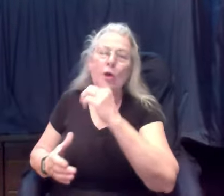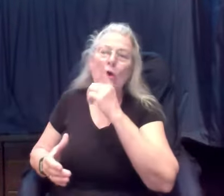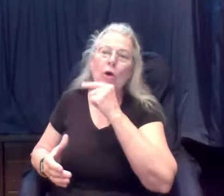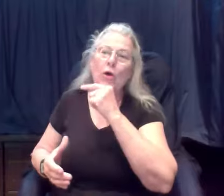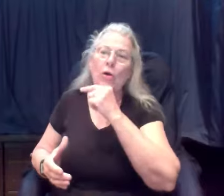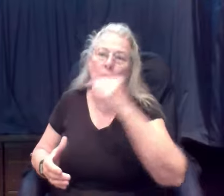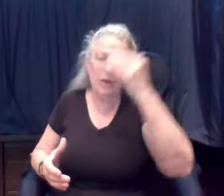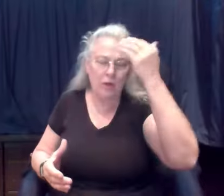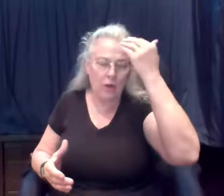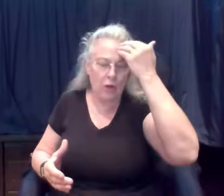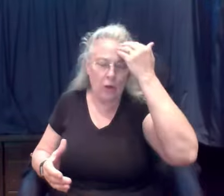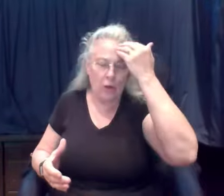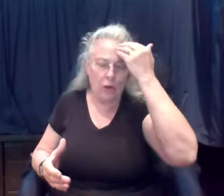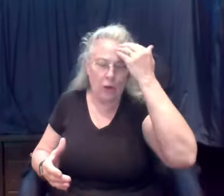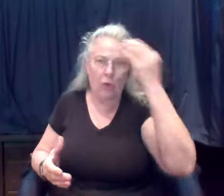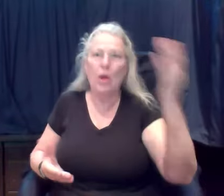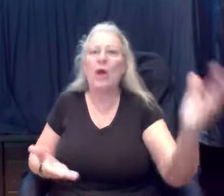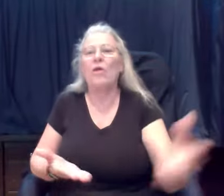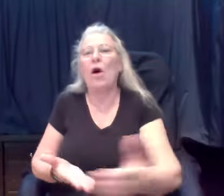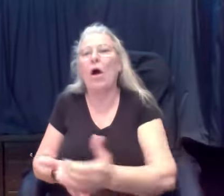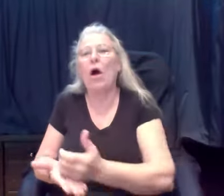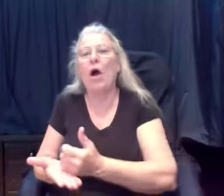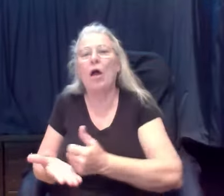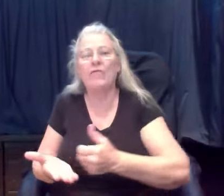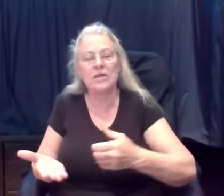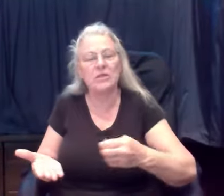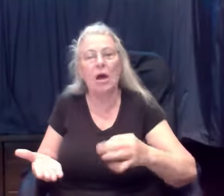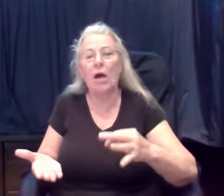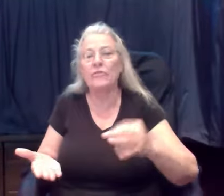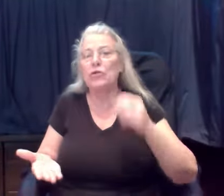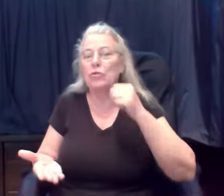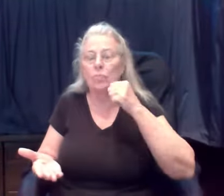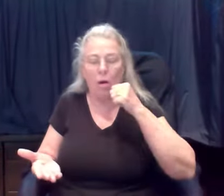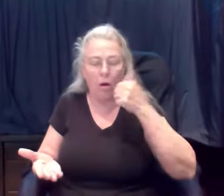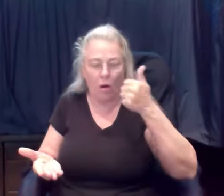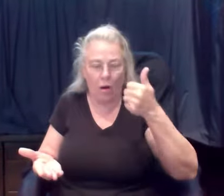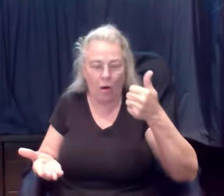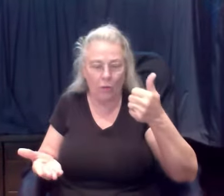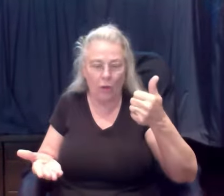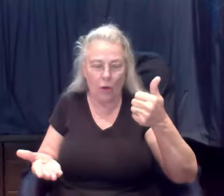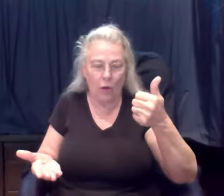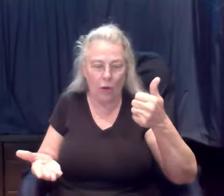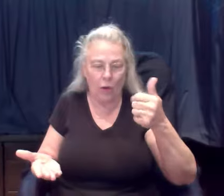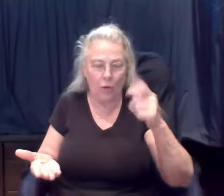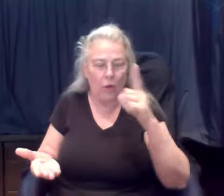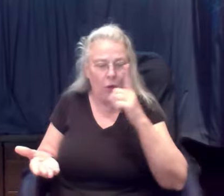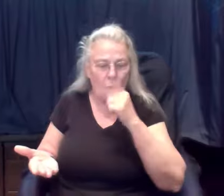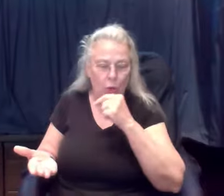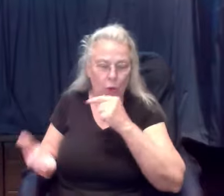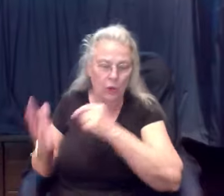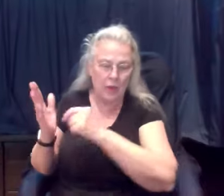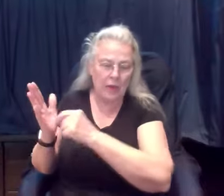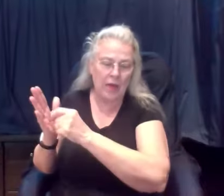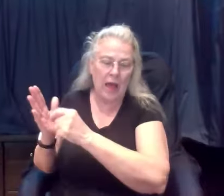Who can know the harvest of tomorrow? Who can count